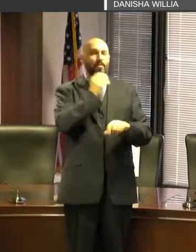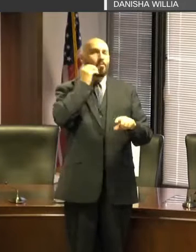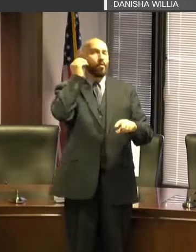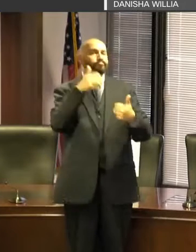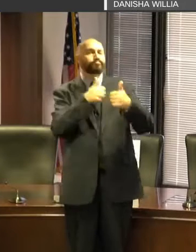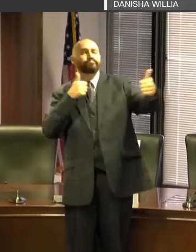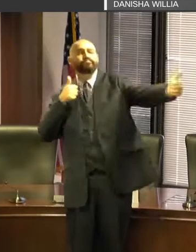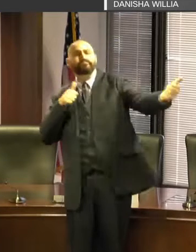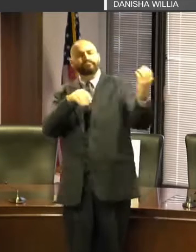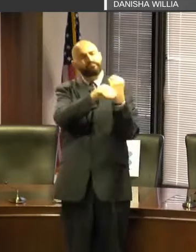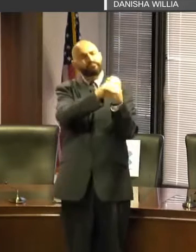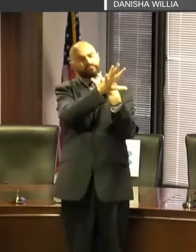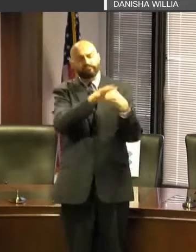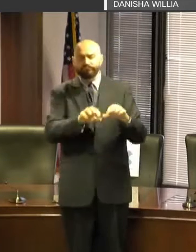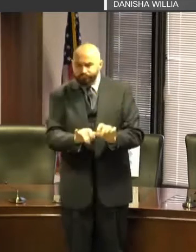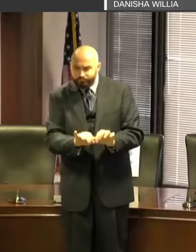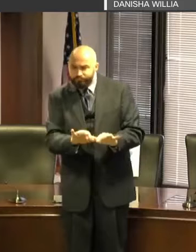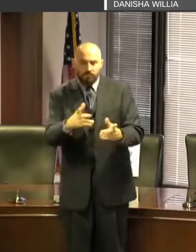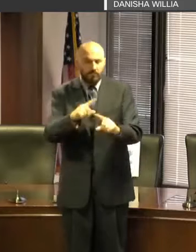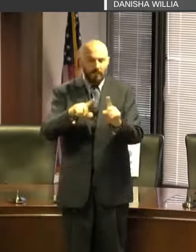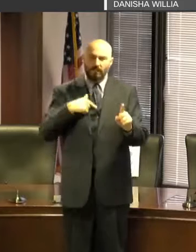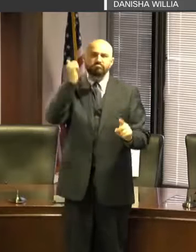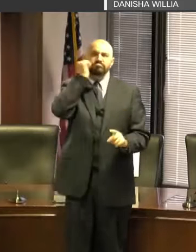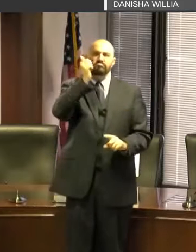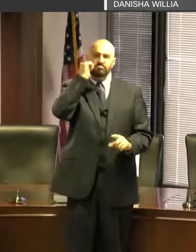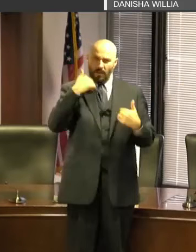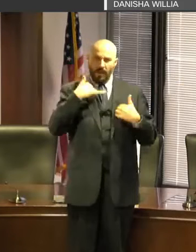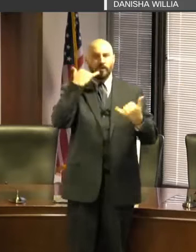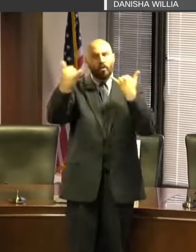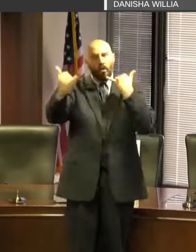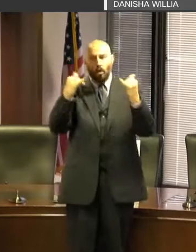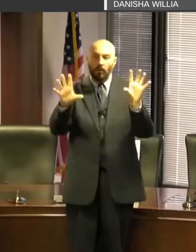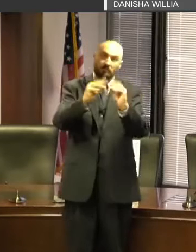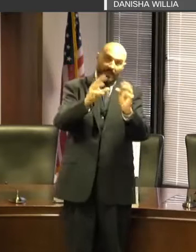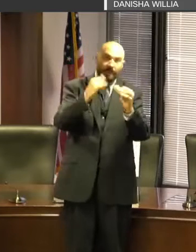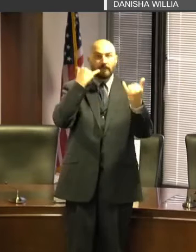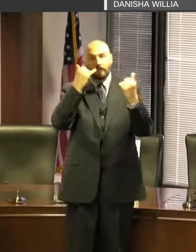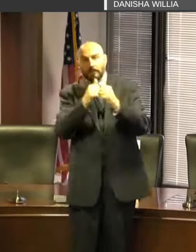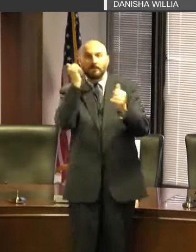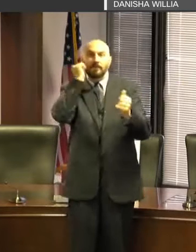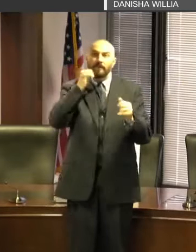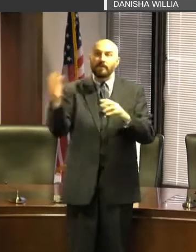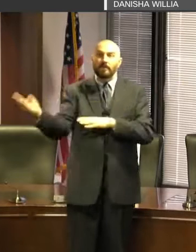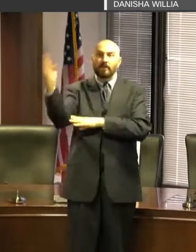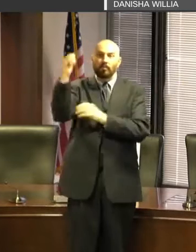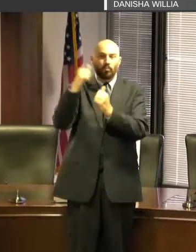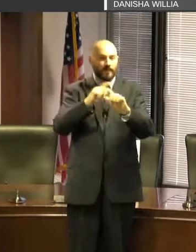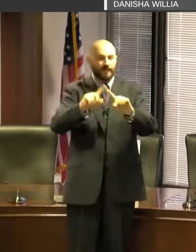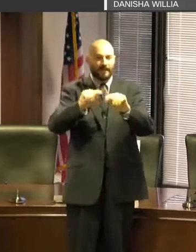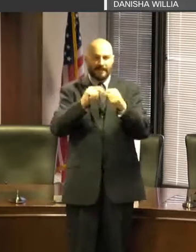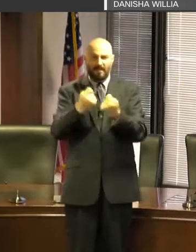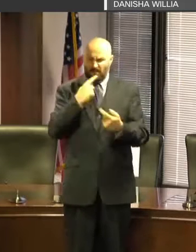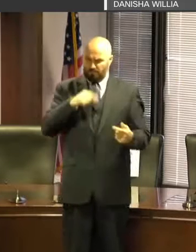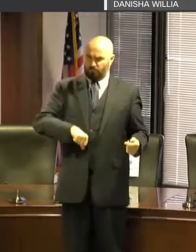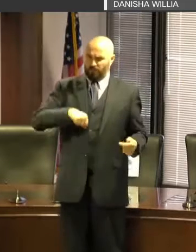a significant number of our team members. The work continues, and I couldn't be more proud of the team at DCH for what